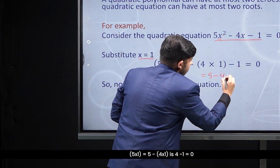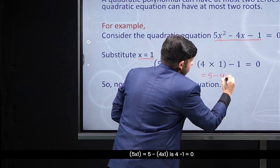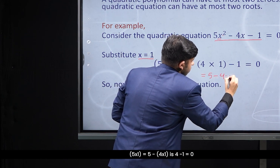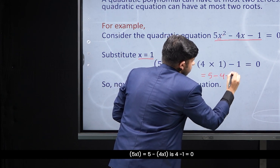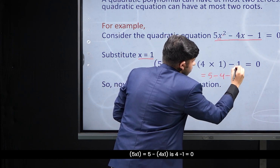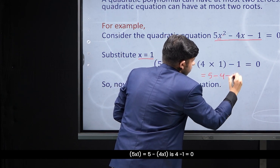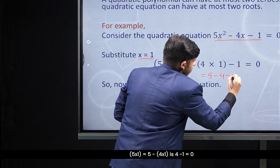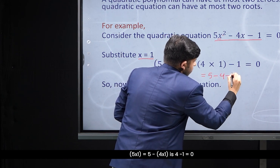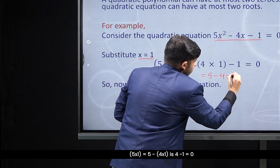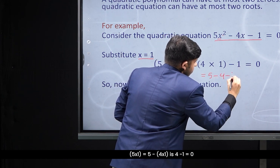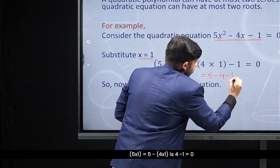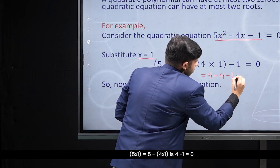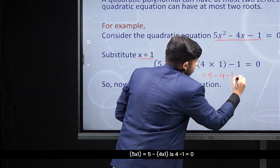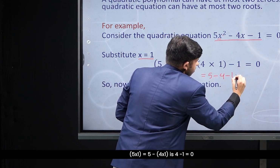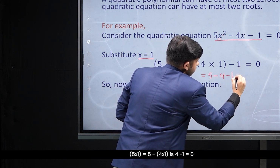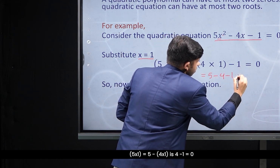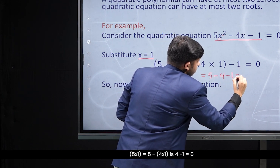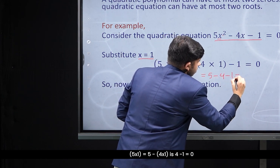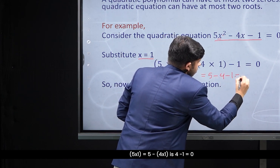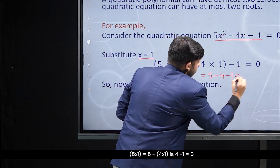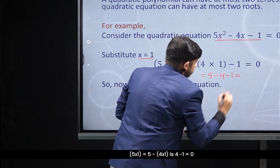minus 1, that is equal to 0.